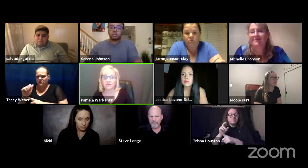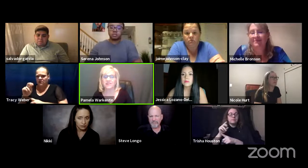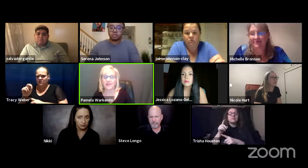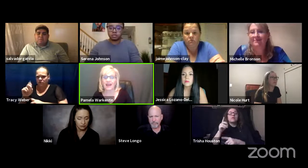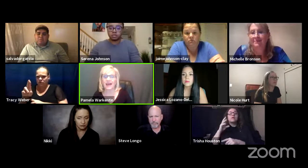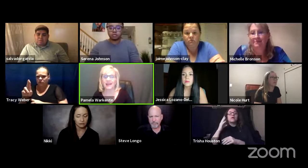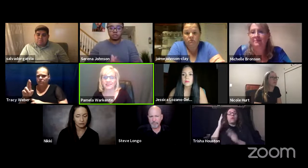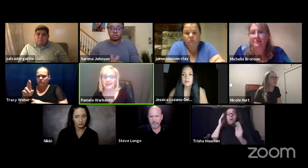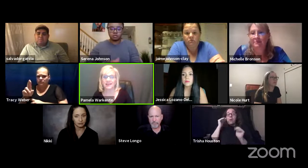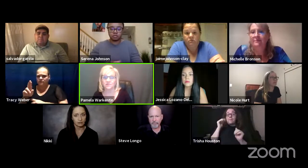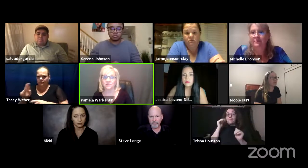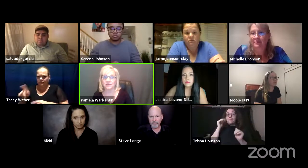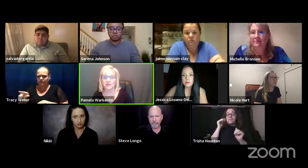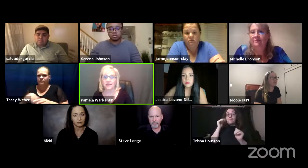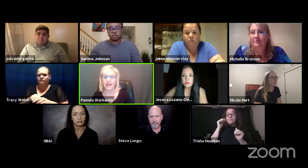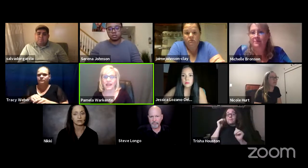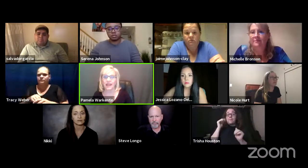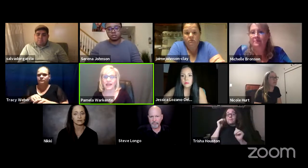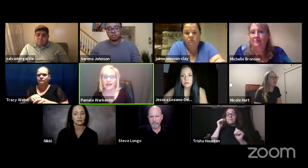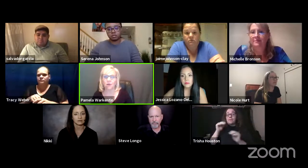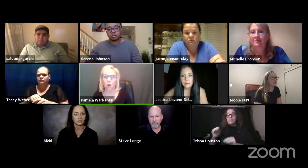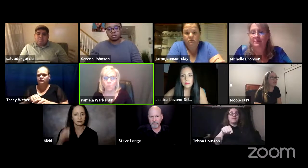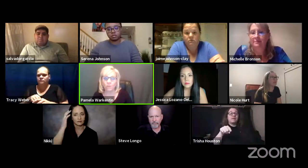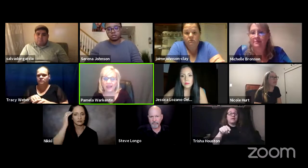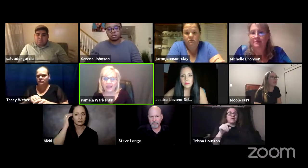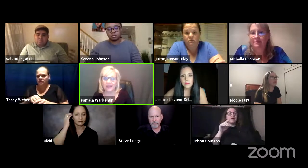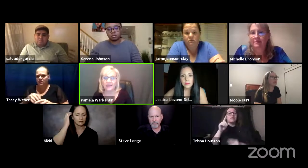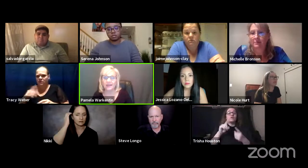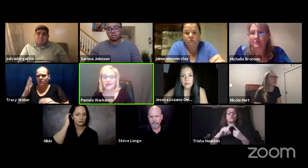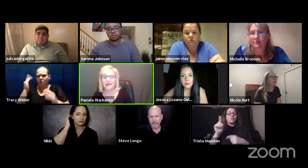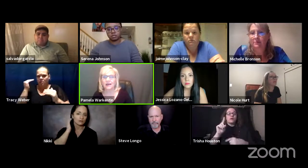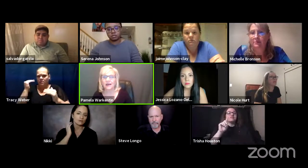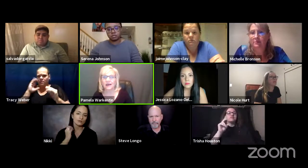with Alexander, and hoping